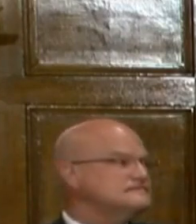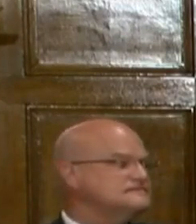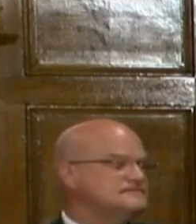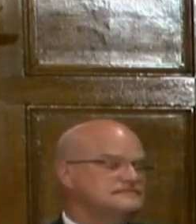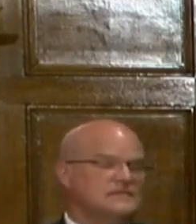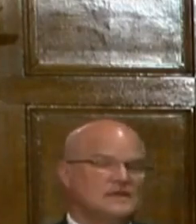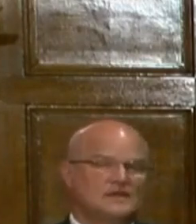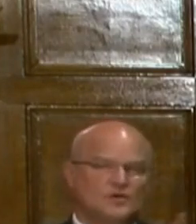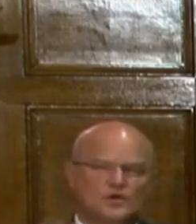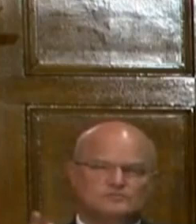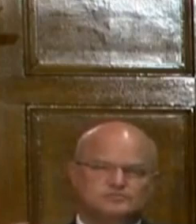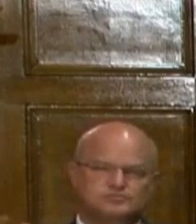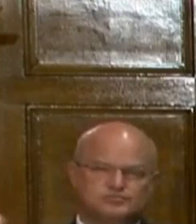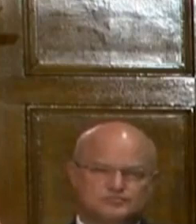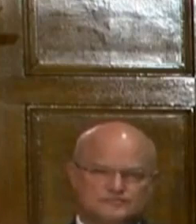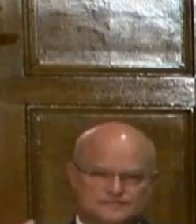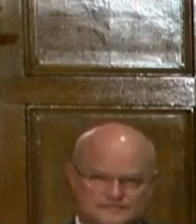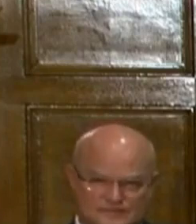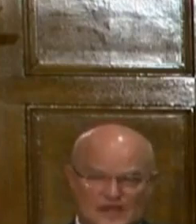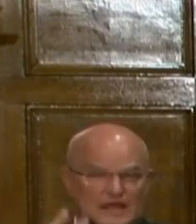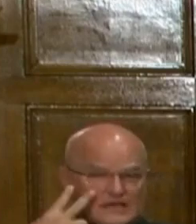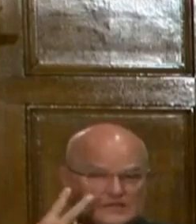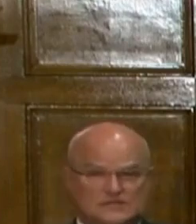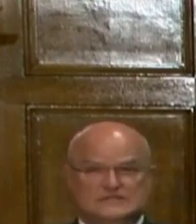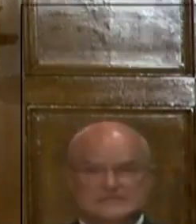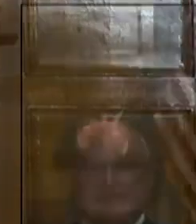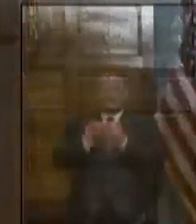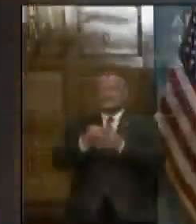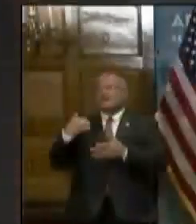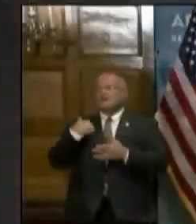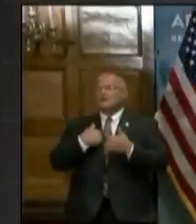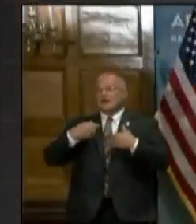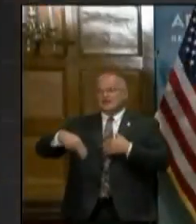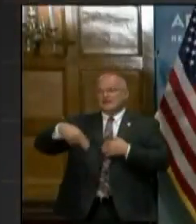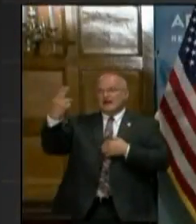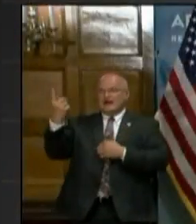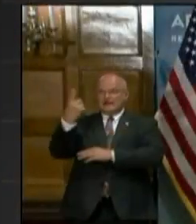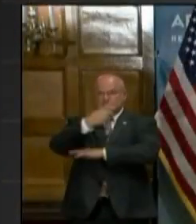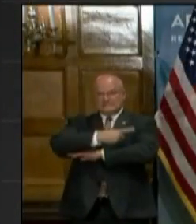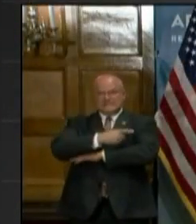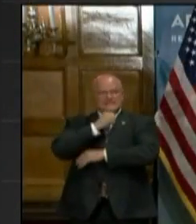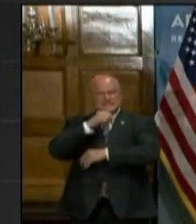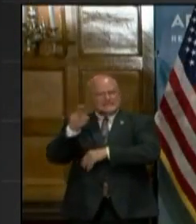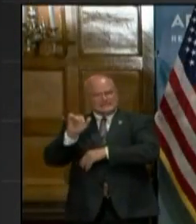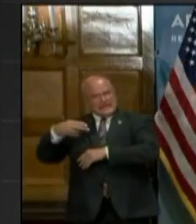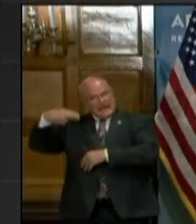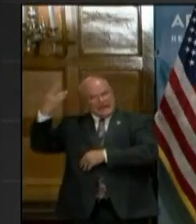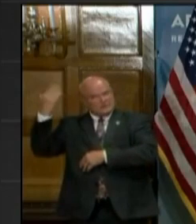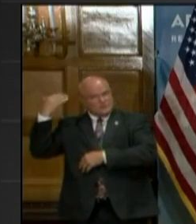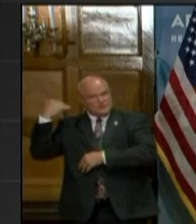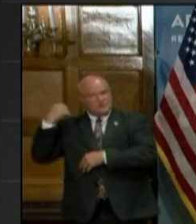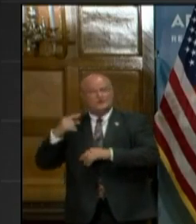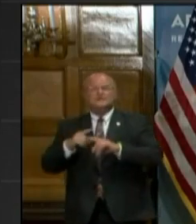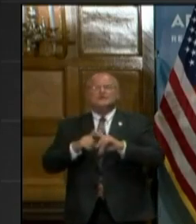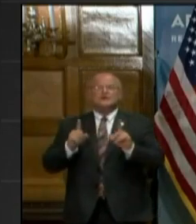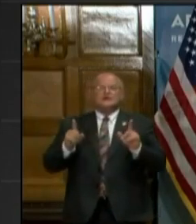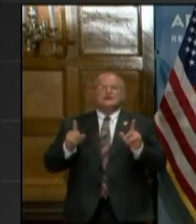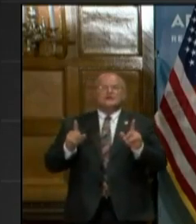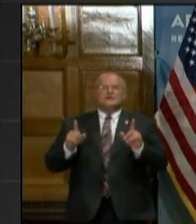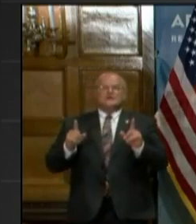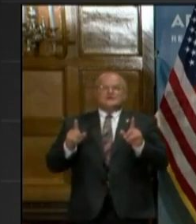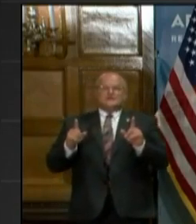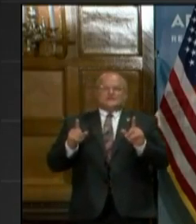graphs. We'll go through quickly, and you can see that we had a high day, not as high as we've had before,